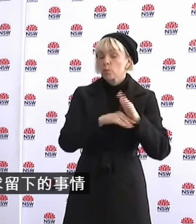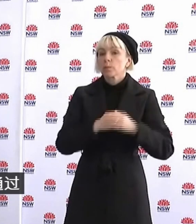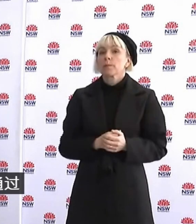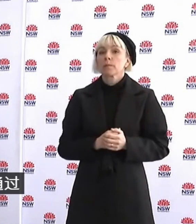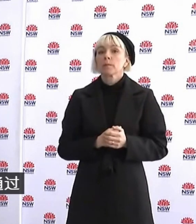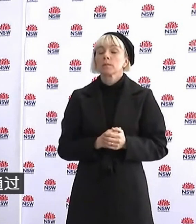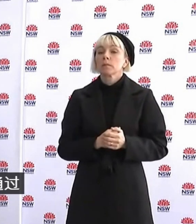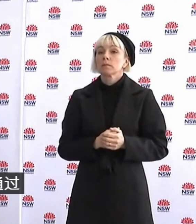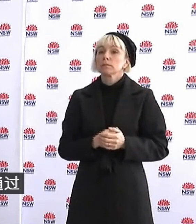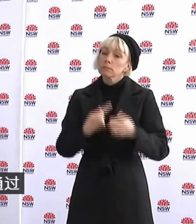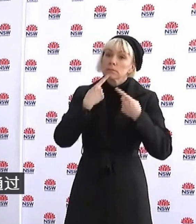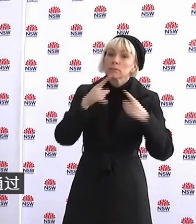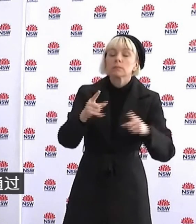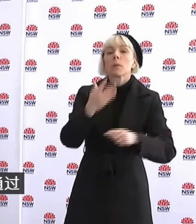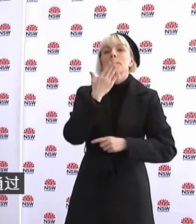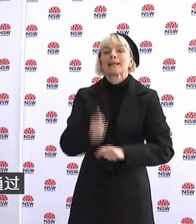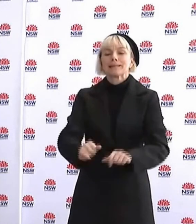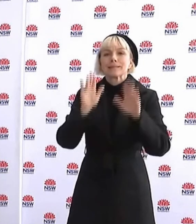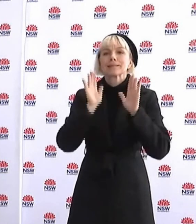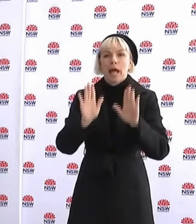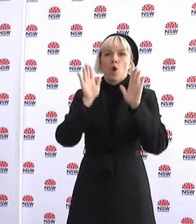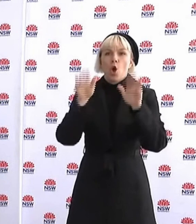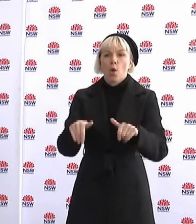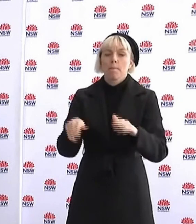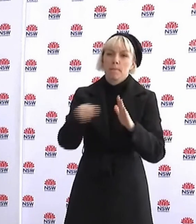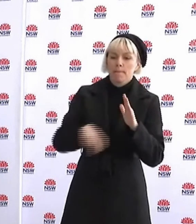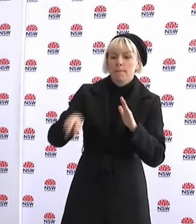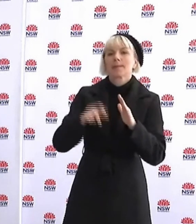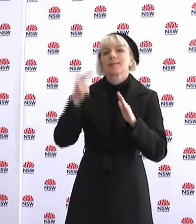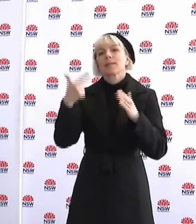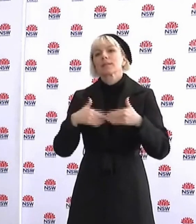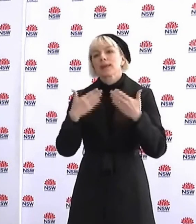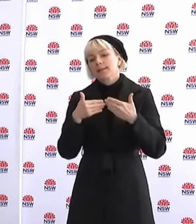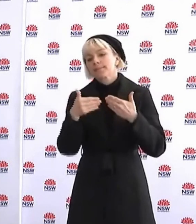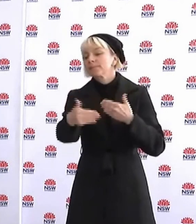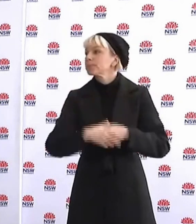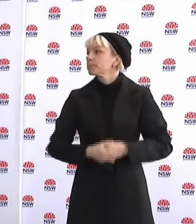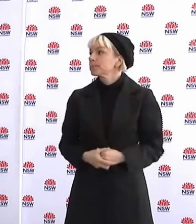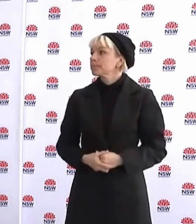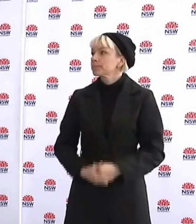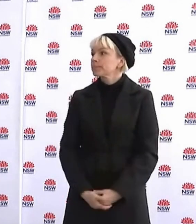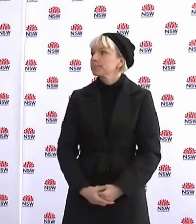it's a stay-at-home order, that they will get through the next 7 days fine. Minister Hazard, can